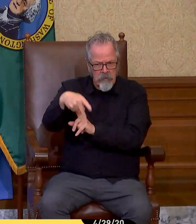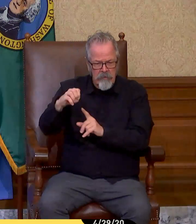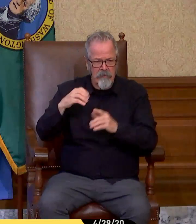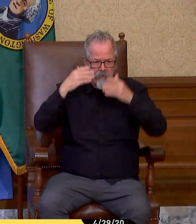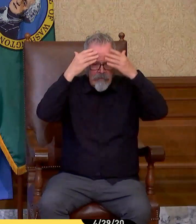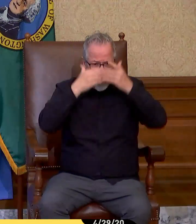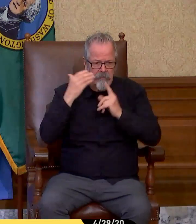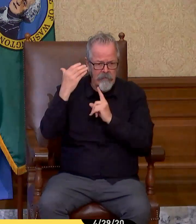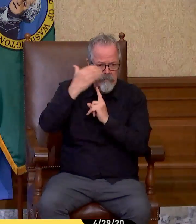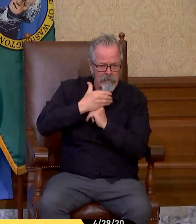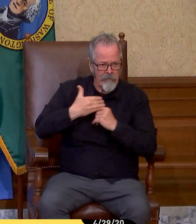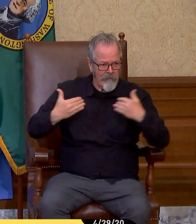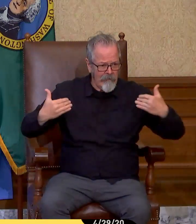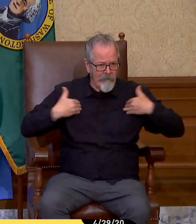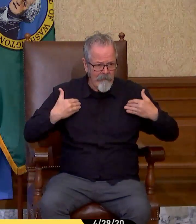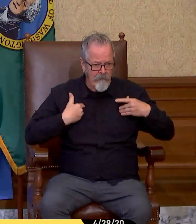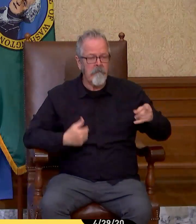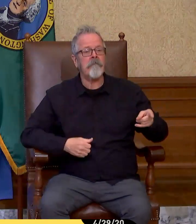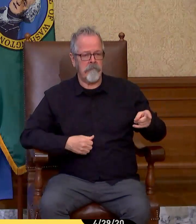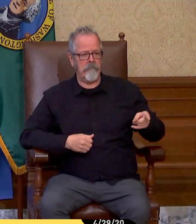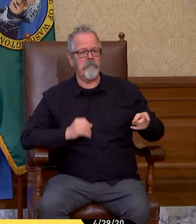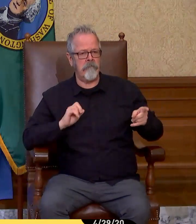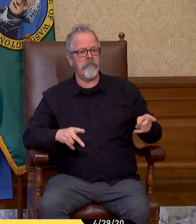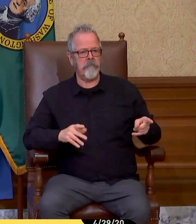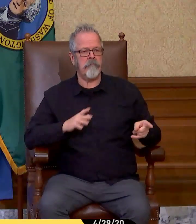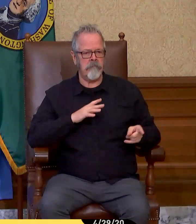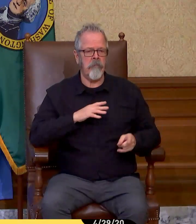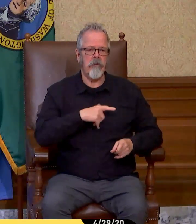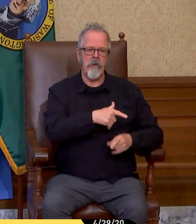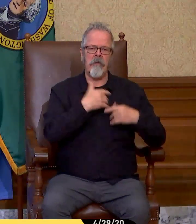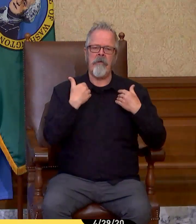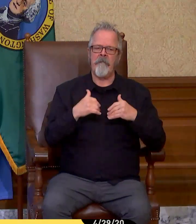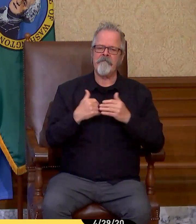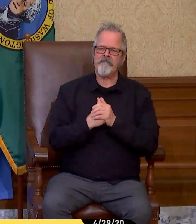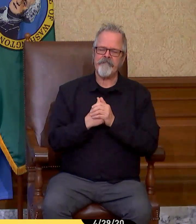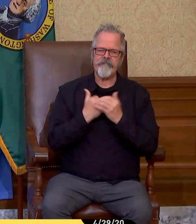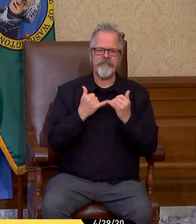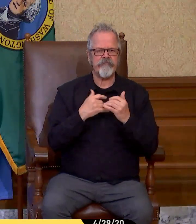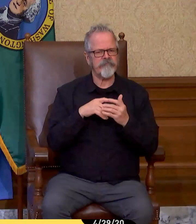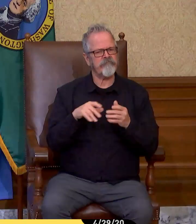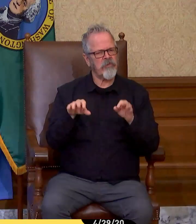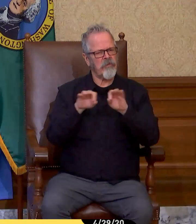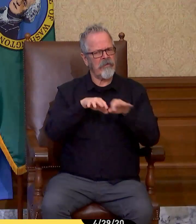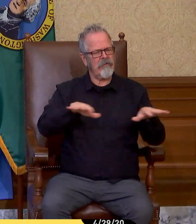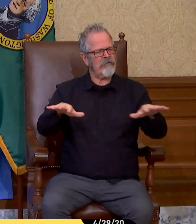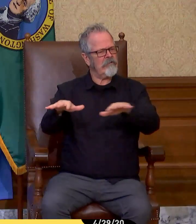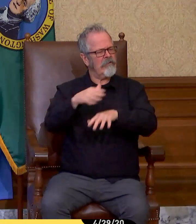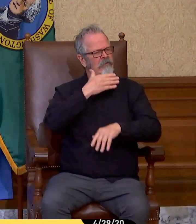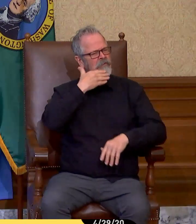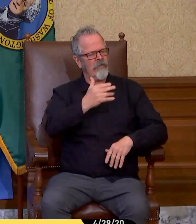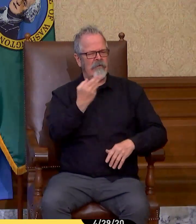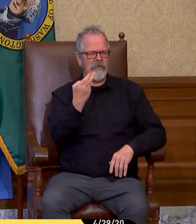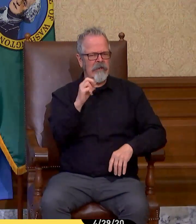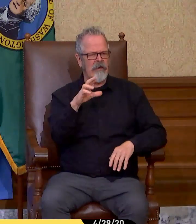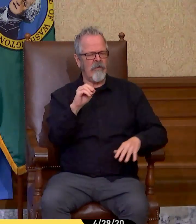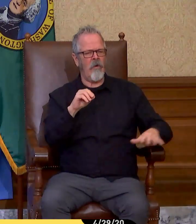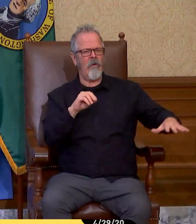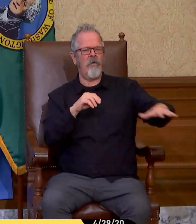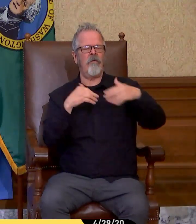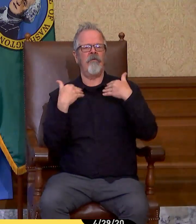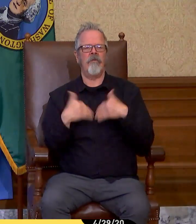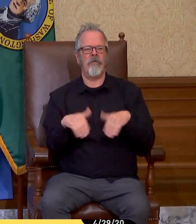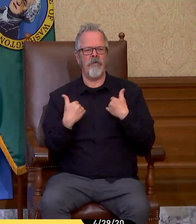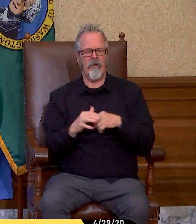economy, our guidance for lifting these restrictions are based on data and science. They're based